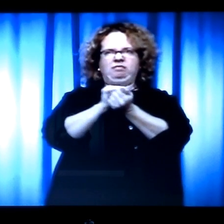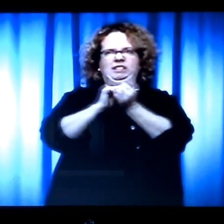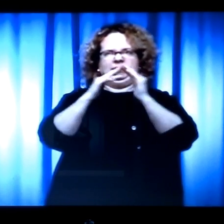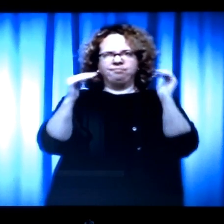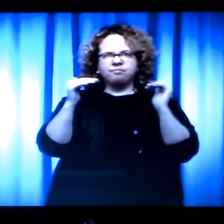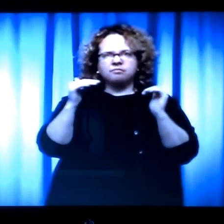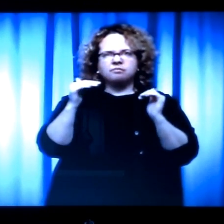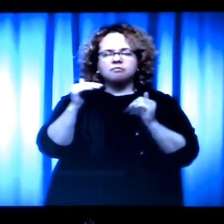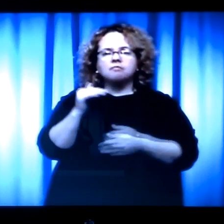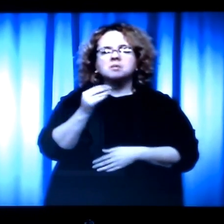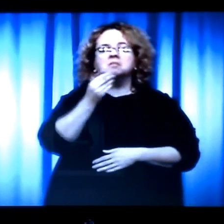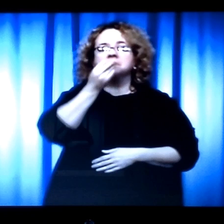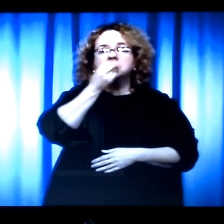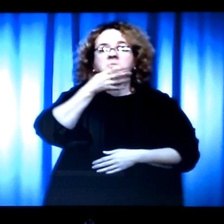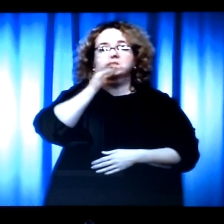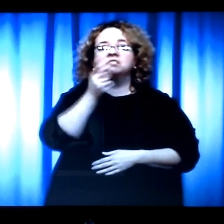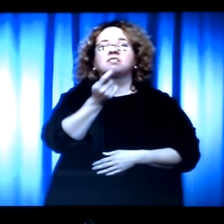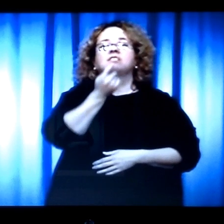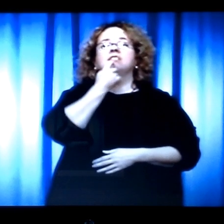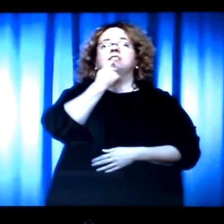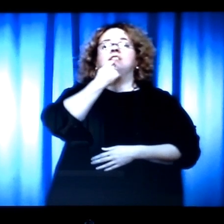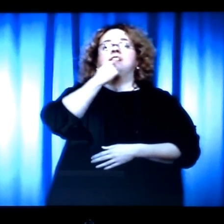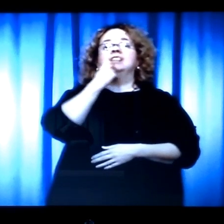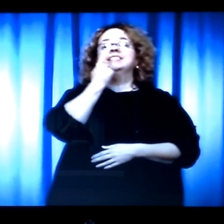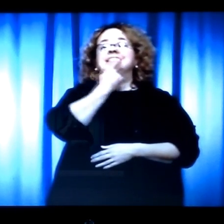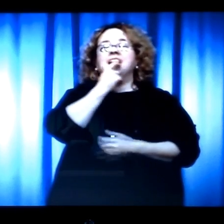So immediately when you put food in your mouth, that's when digestion starts.